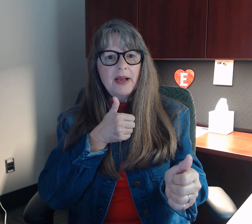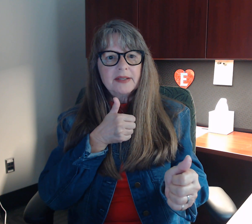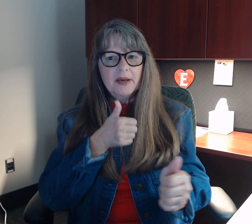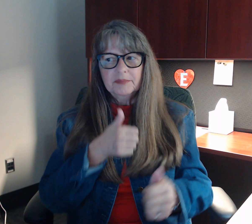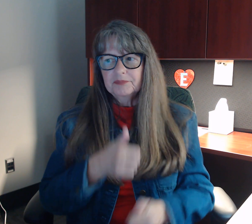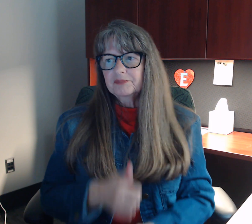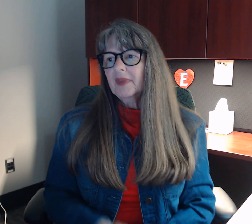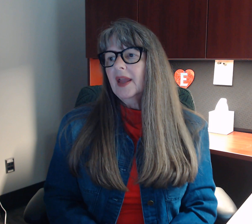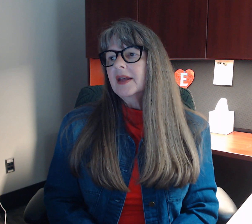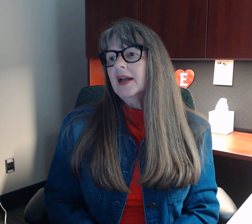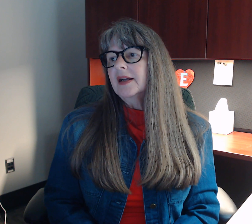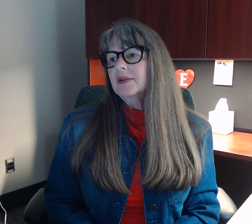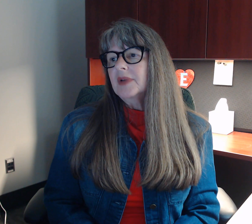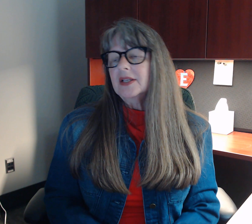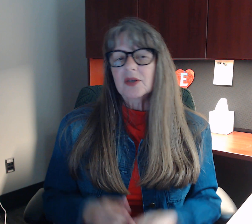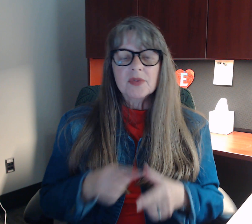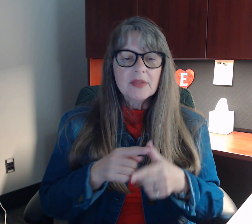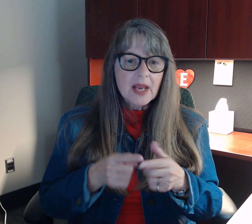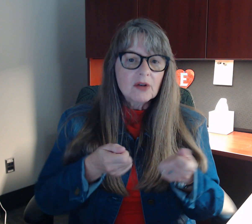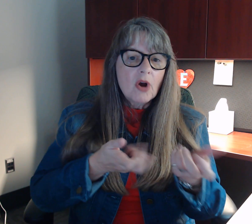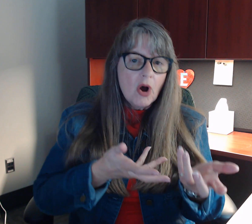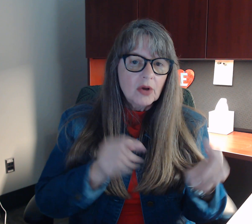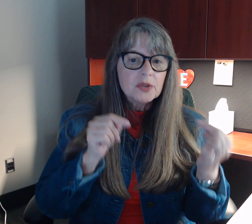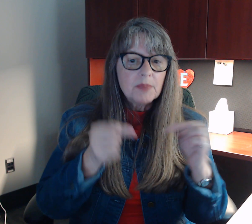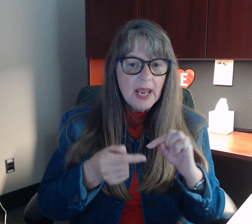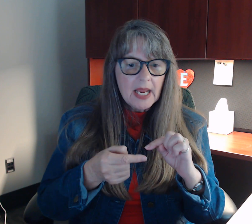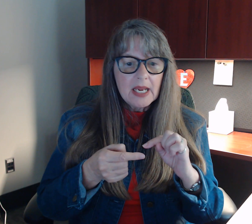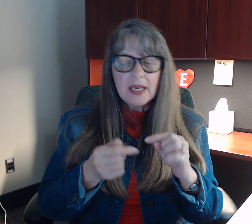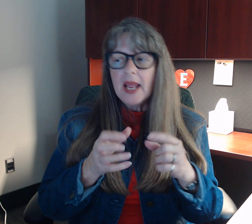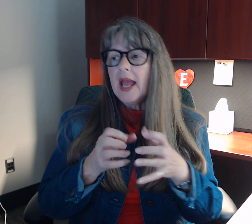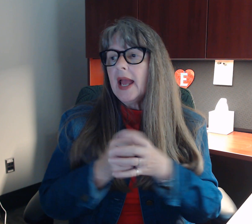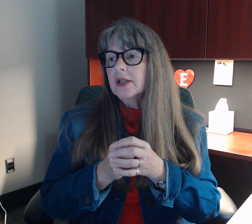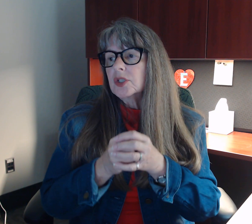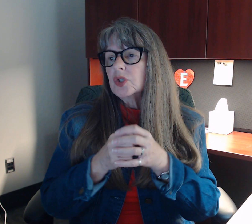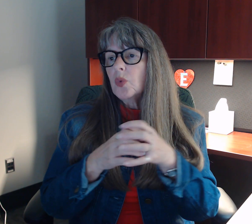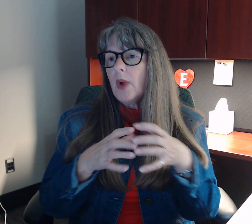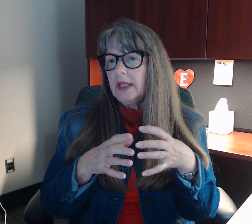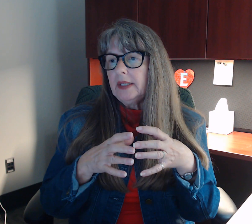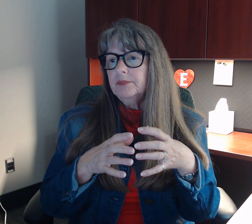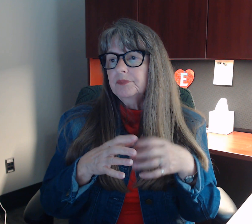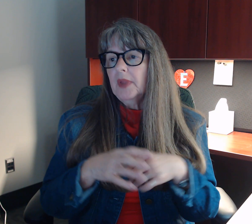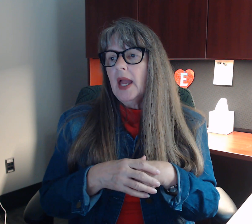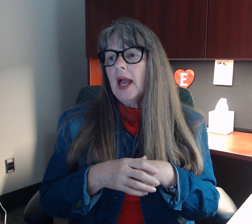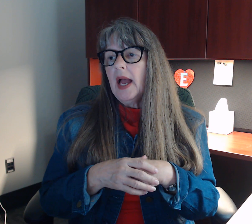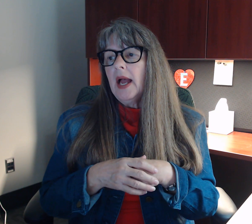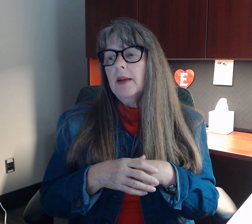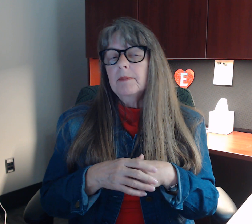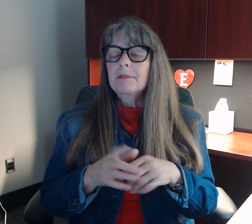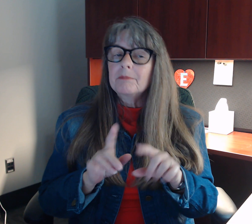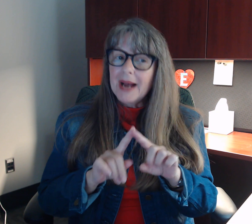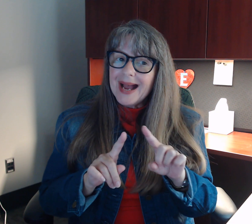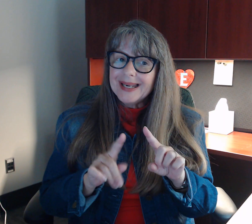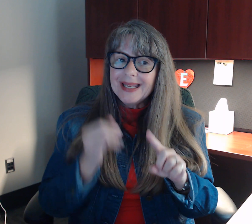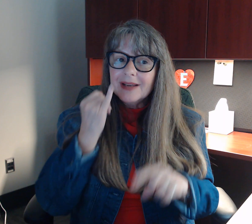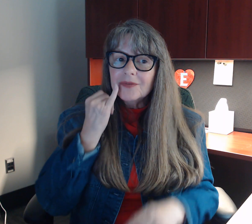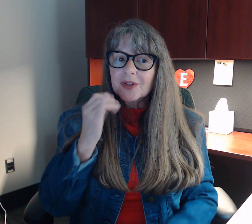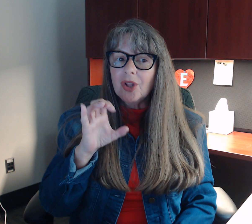up. And so then that'll cause pain and swelling. But if the